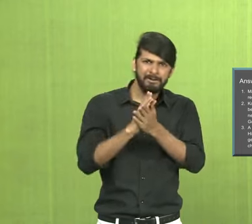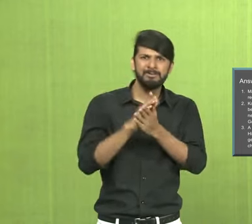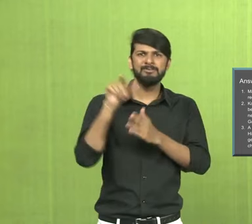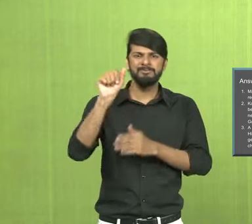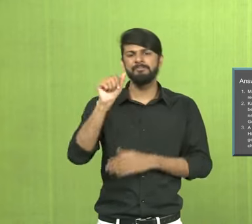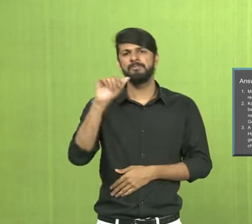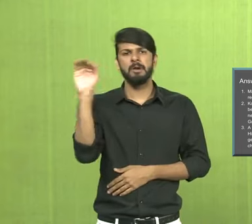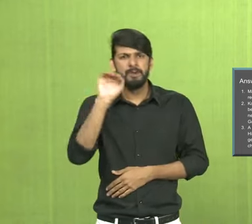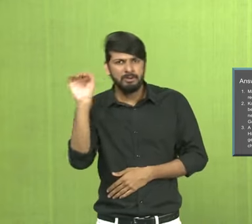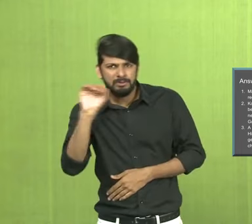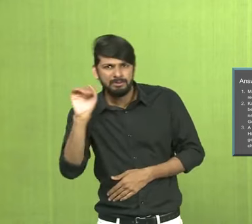from Hindu epics.